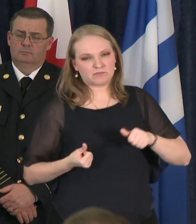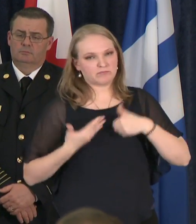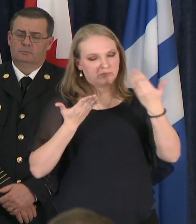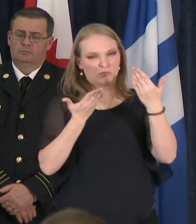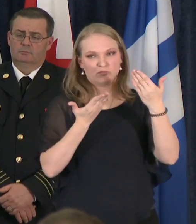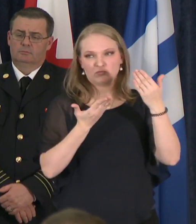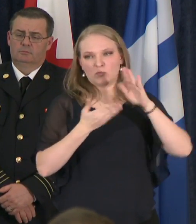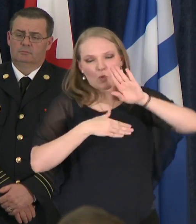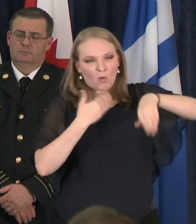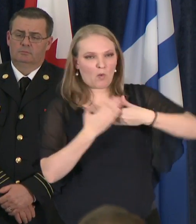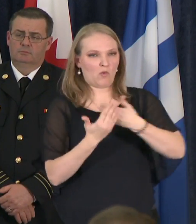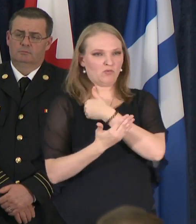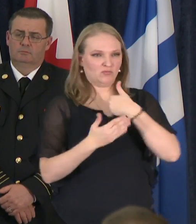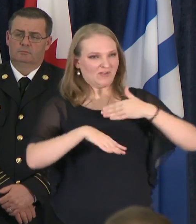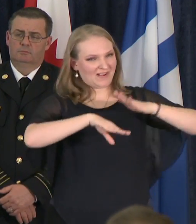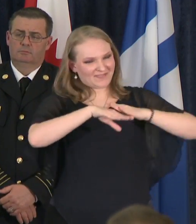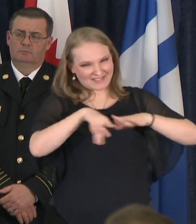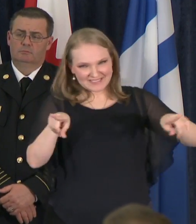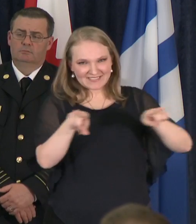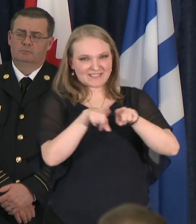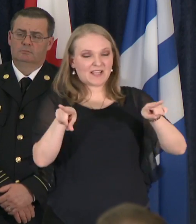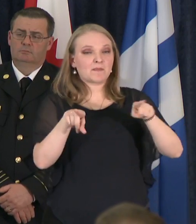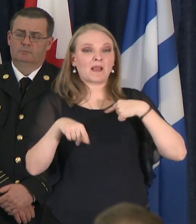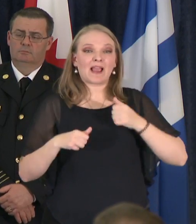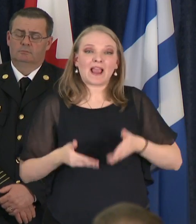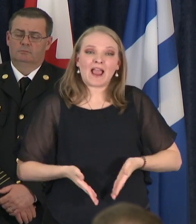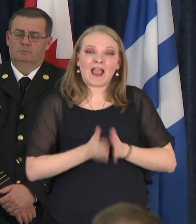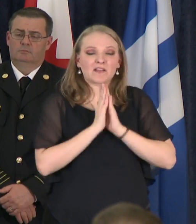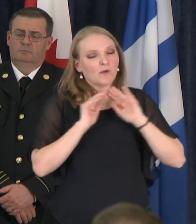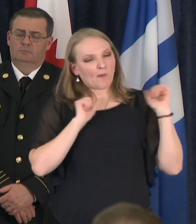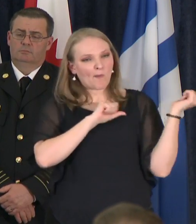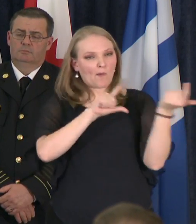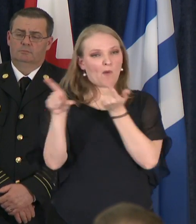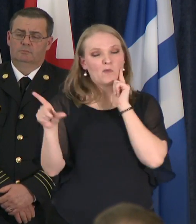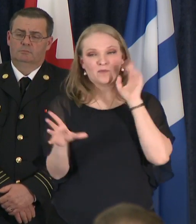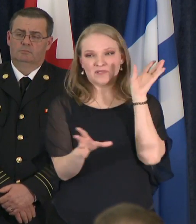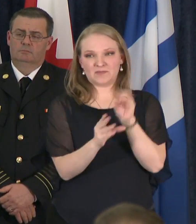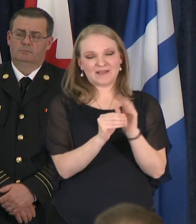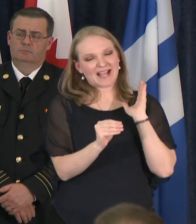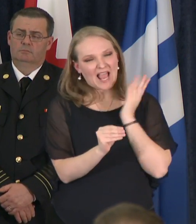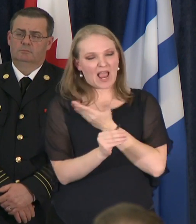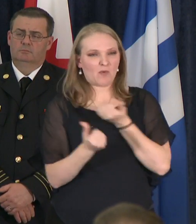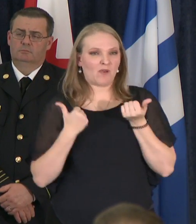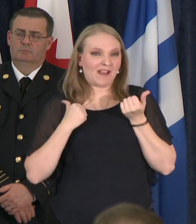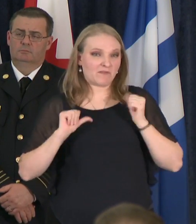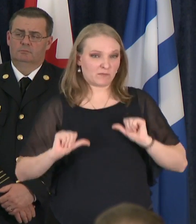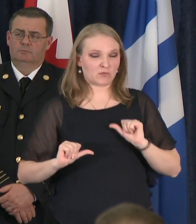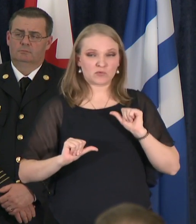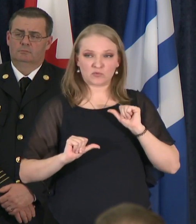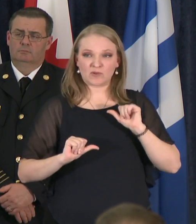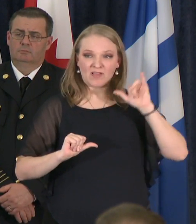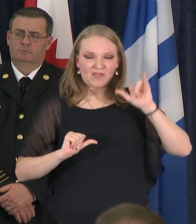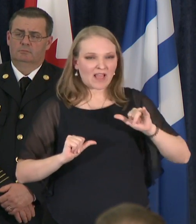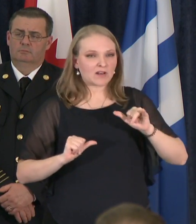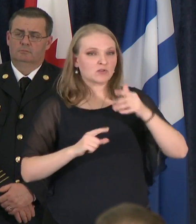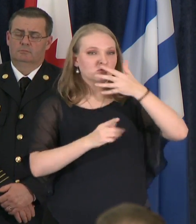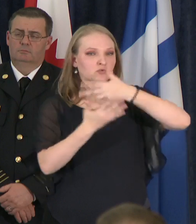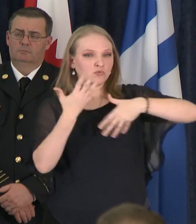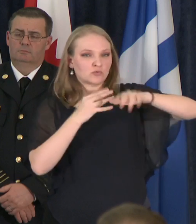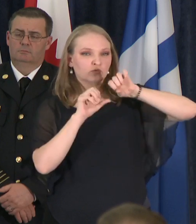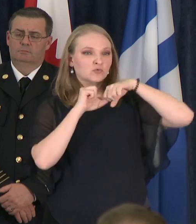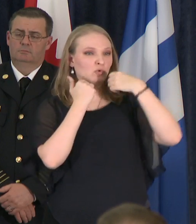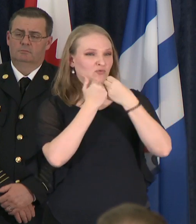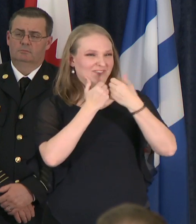Toronto. I'm asking everybody to participate in our efforts to increase social distancing. So